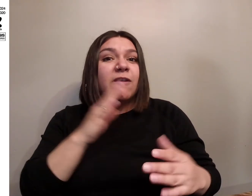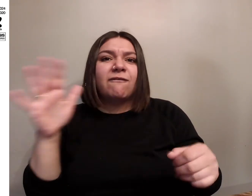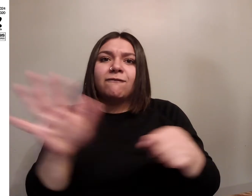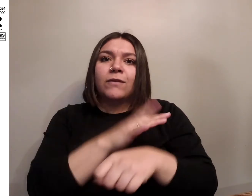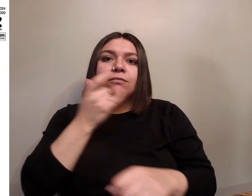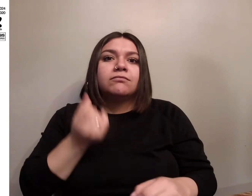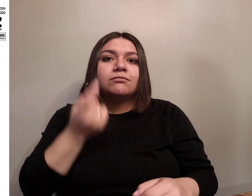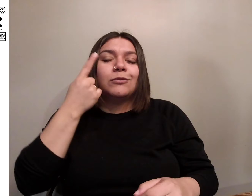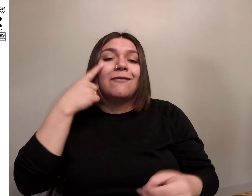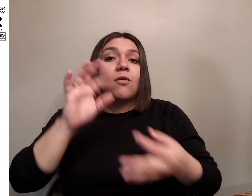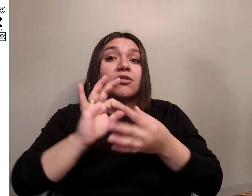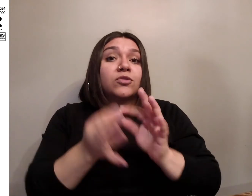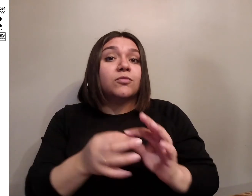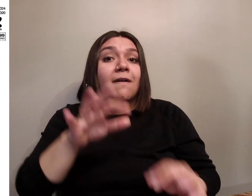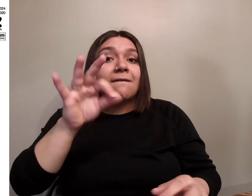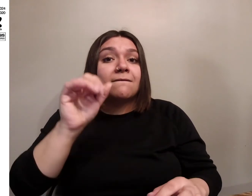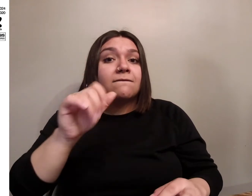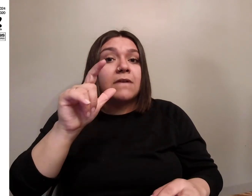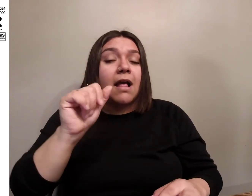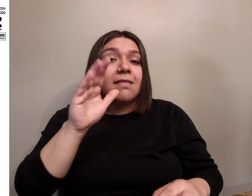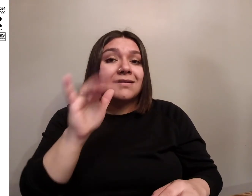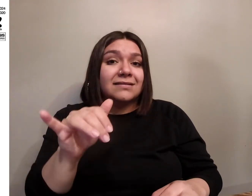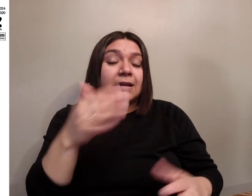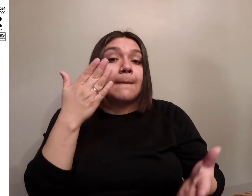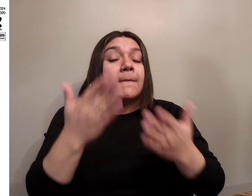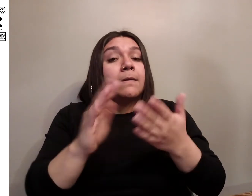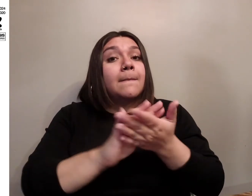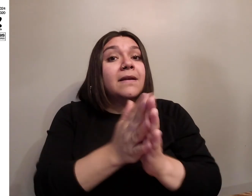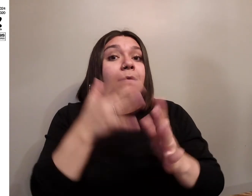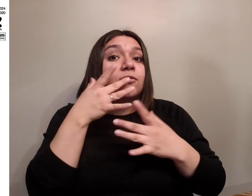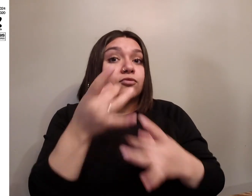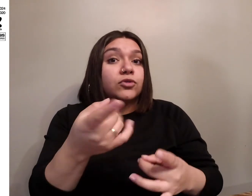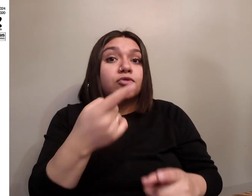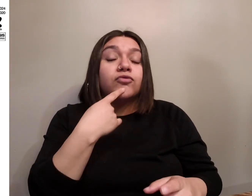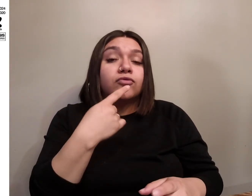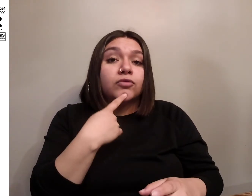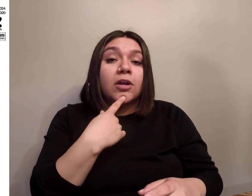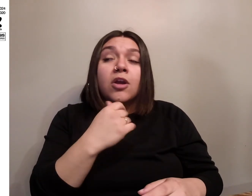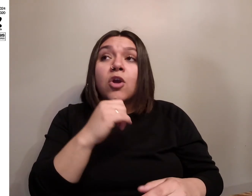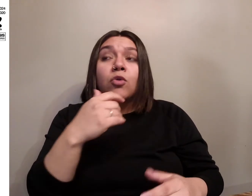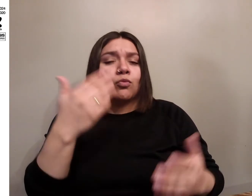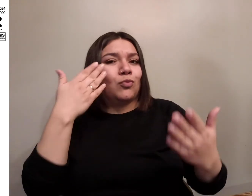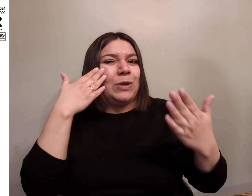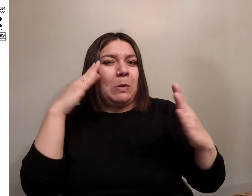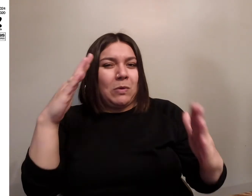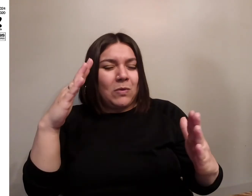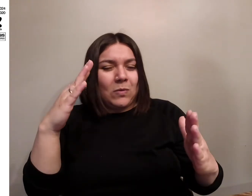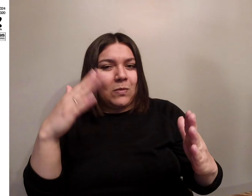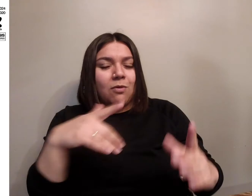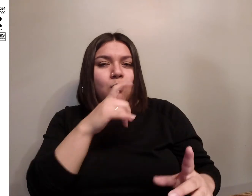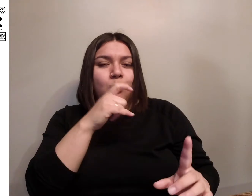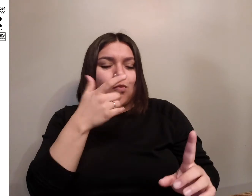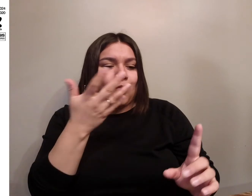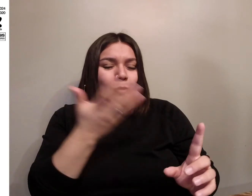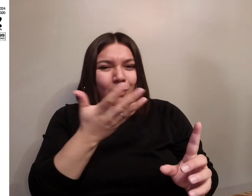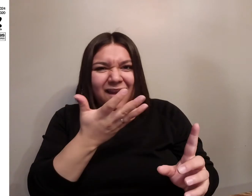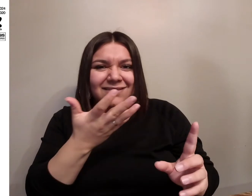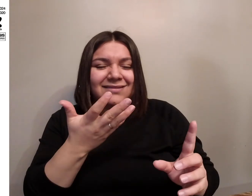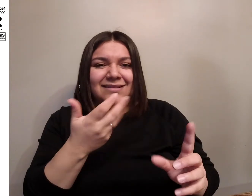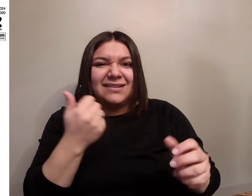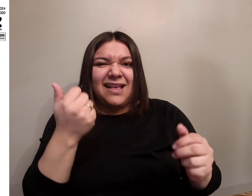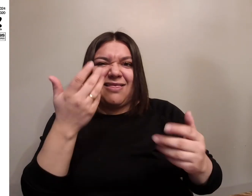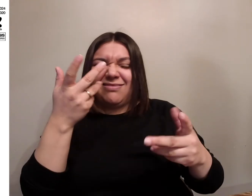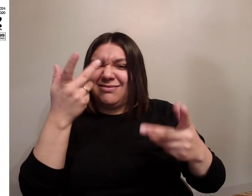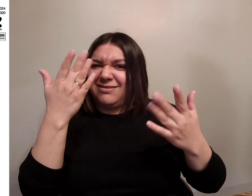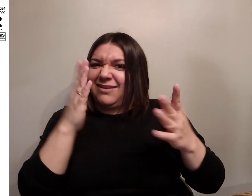way that I was asking you to think about the whole notion of interpretive fallacy might become interesting. You say, we have